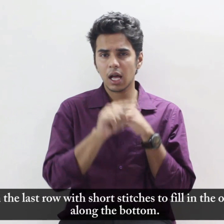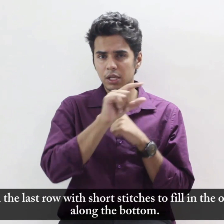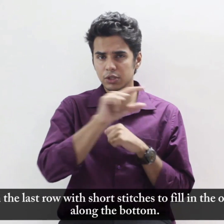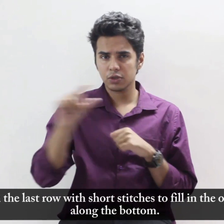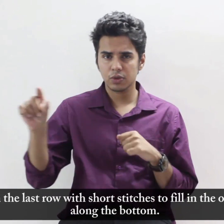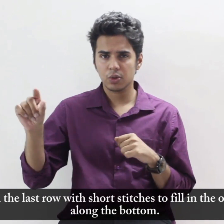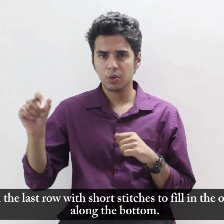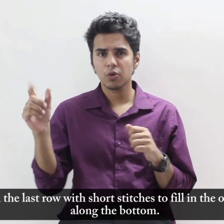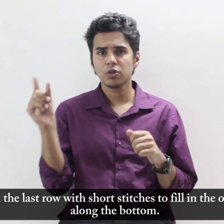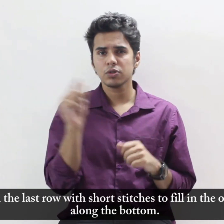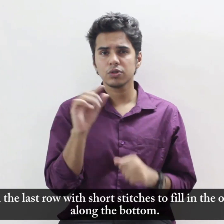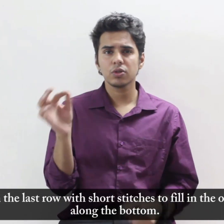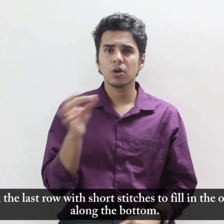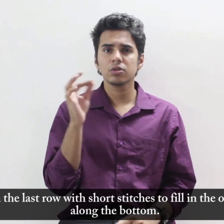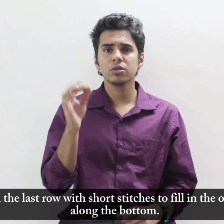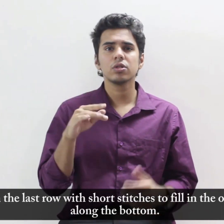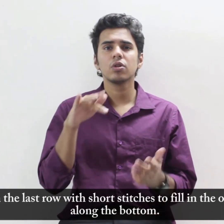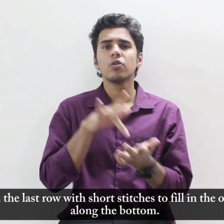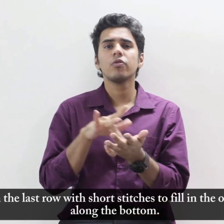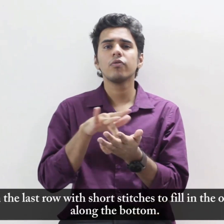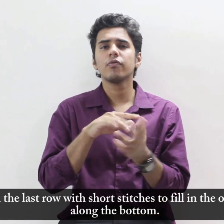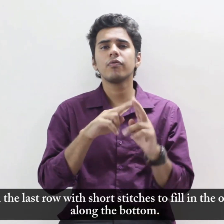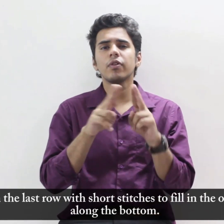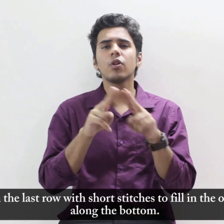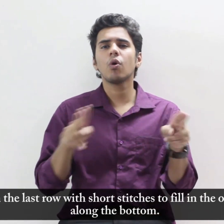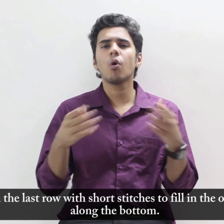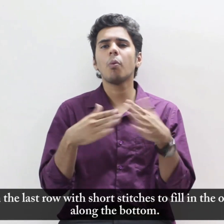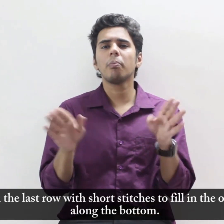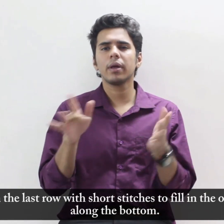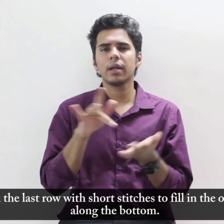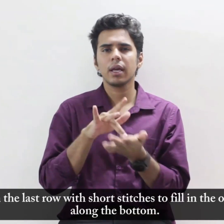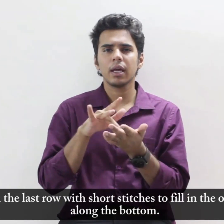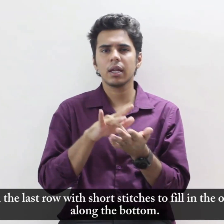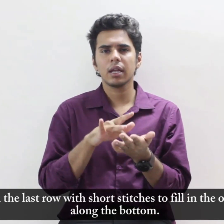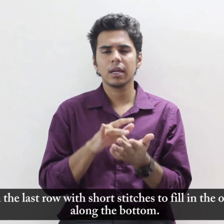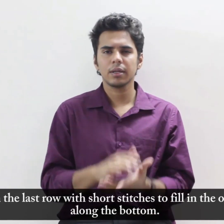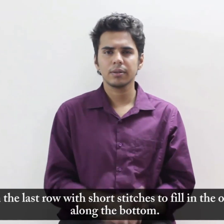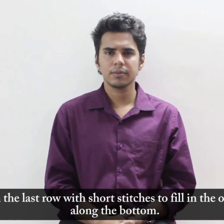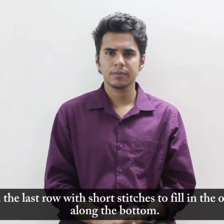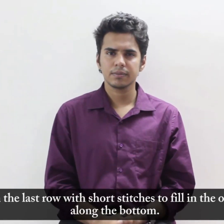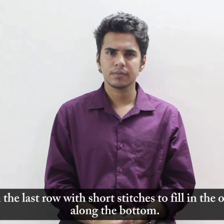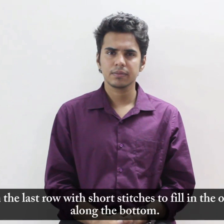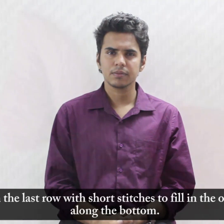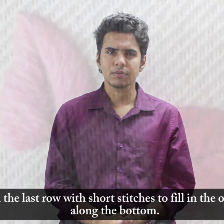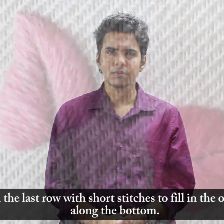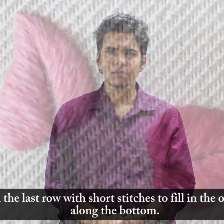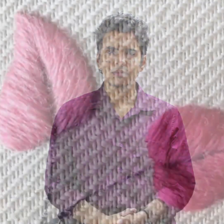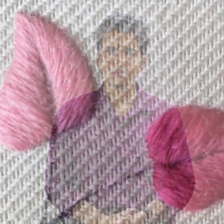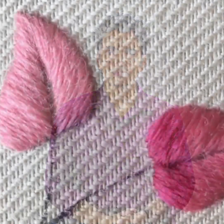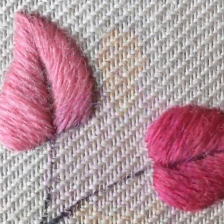Stitch the last row with short stitches to fill in the open area along the bottom.